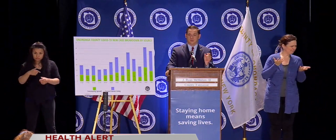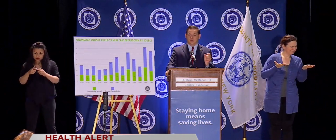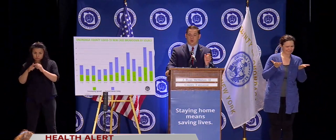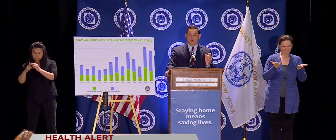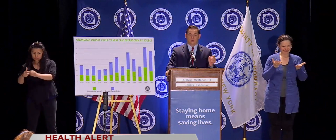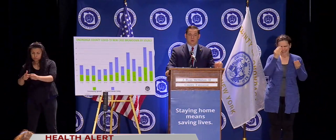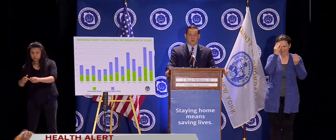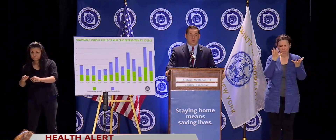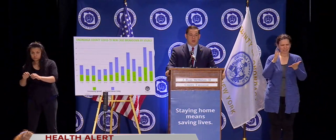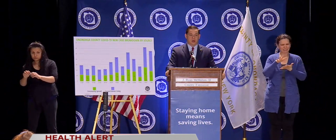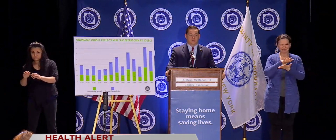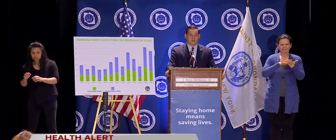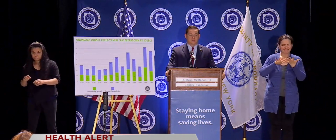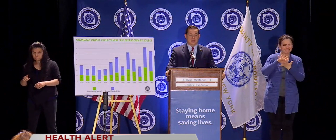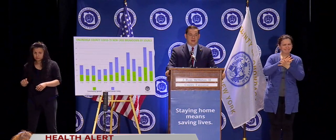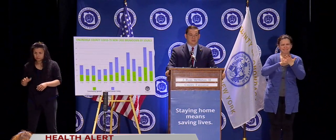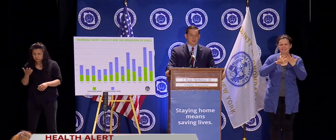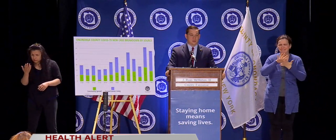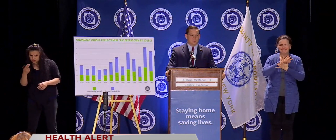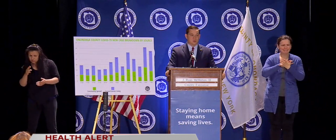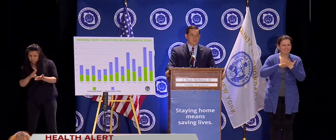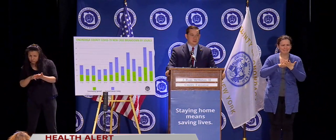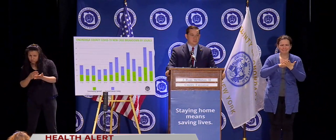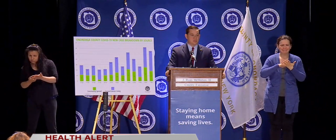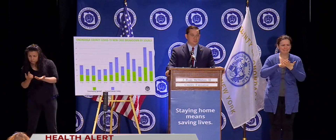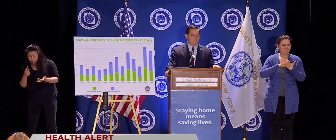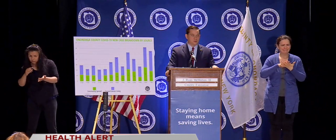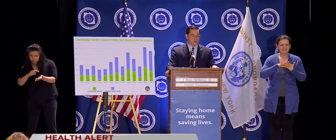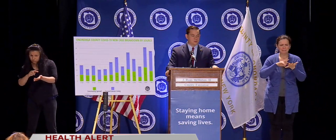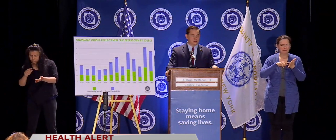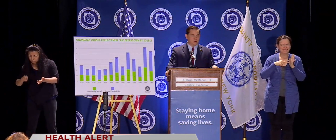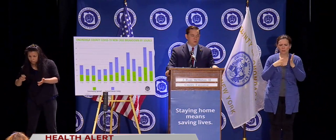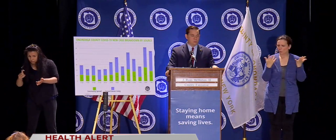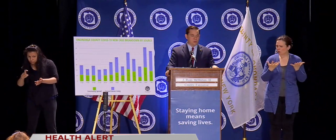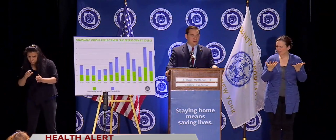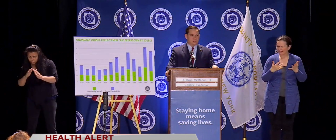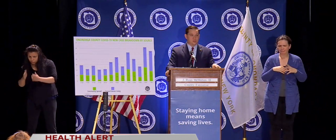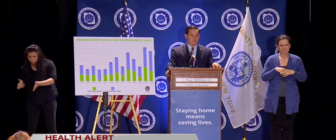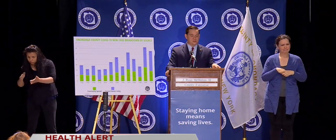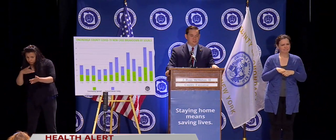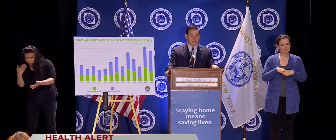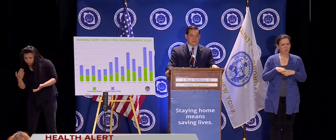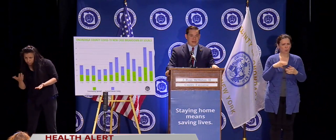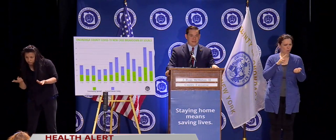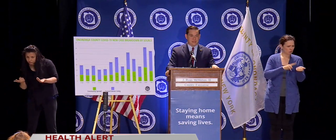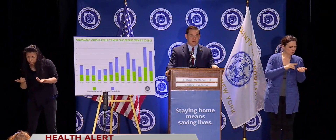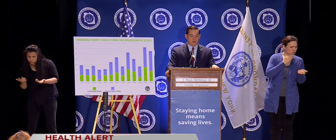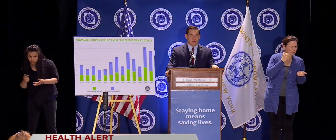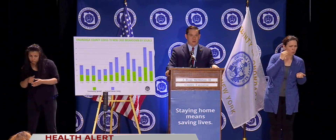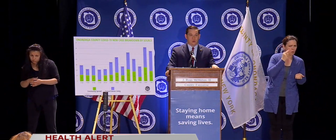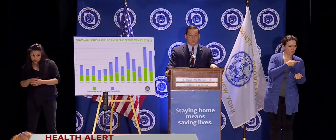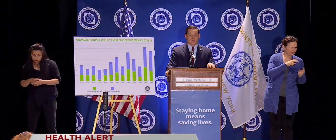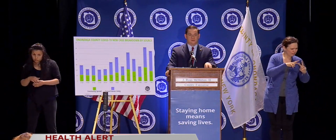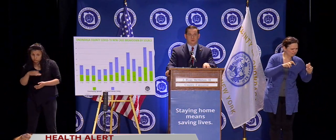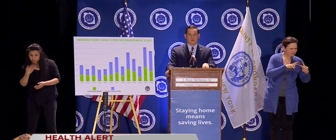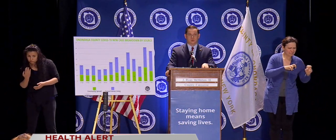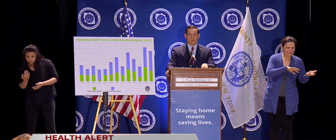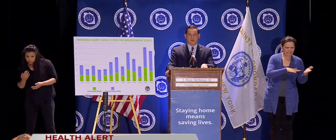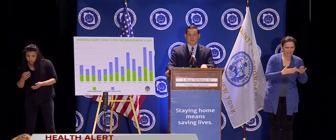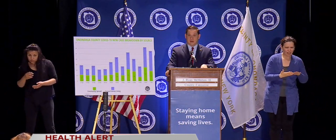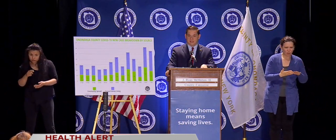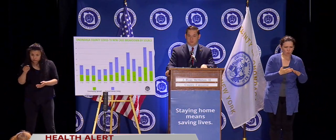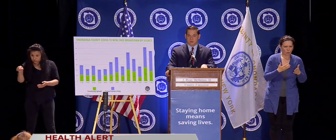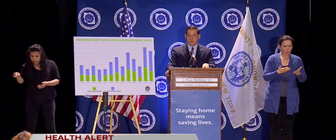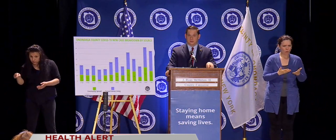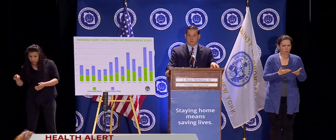a nursing home death. What does that mean? You live in the nursing home and you physically died there, or if you